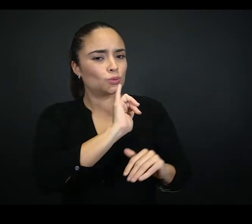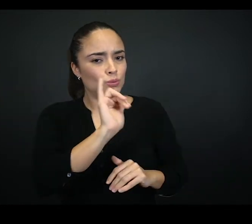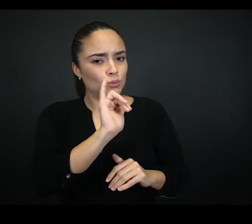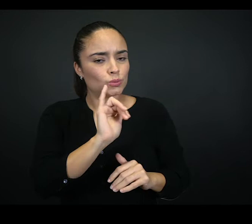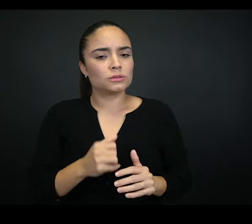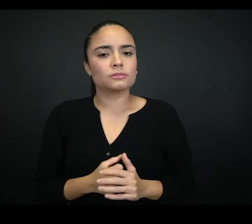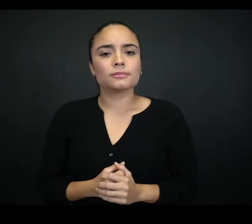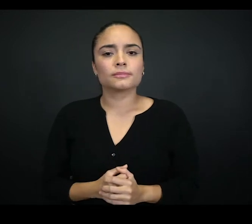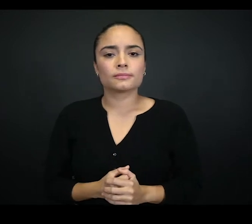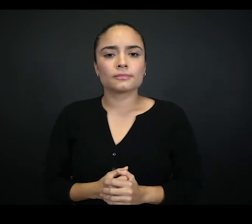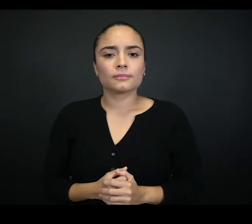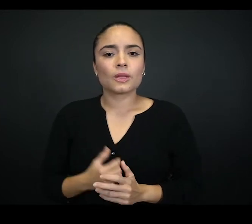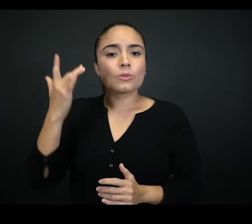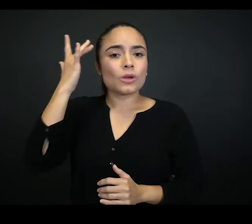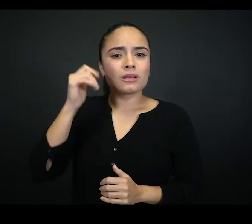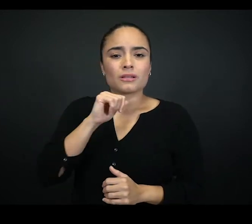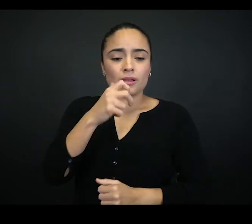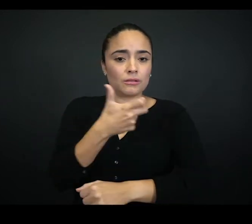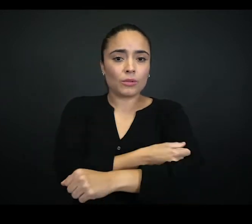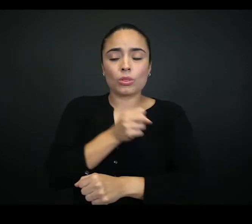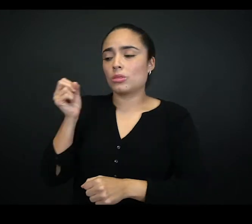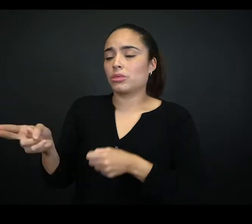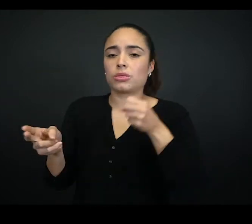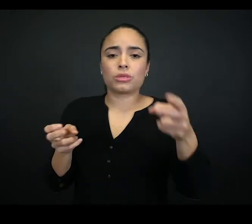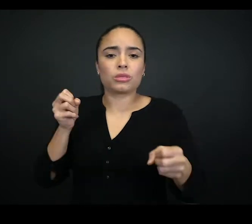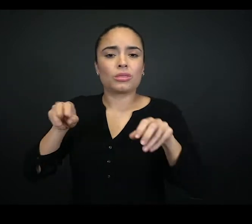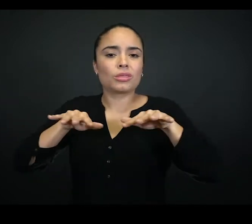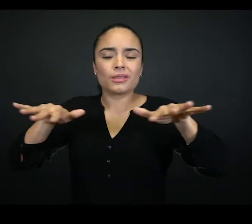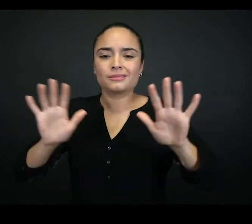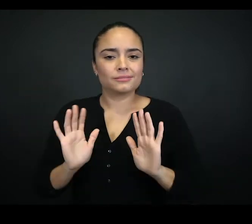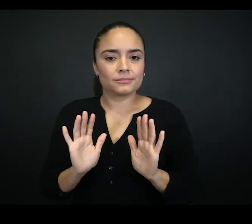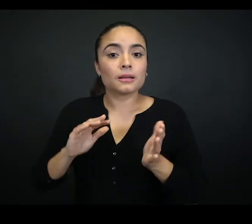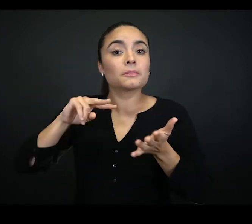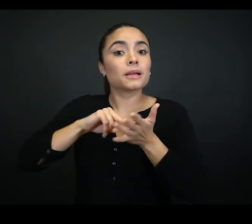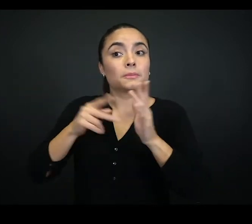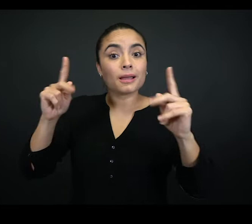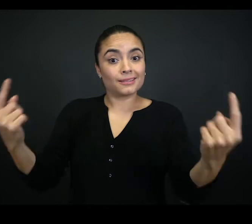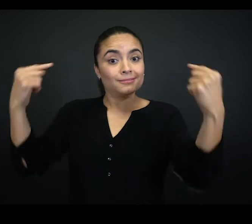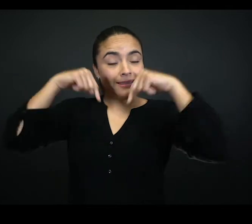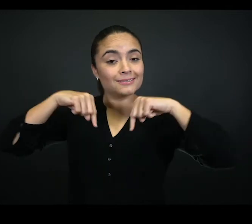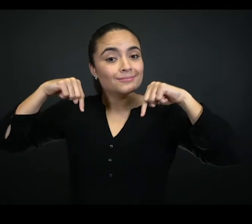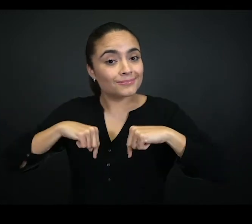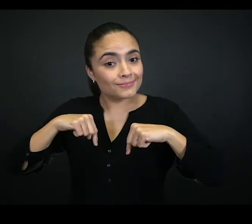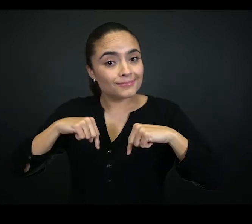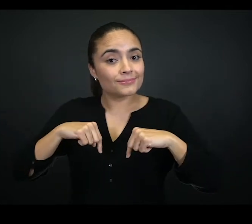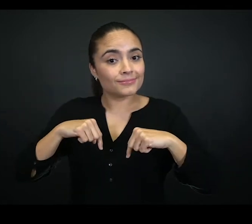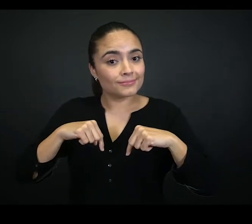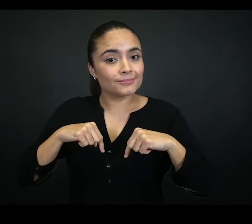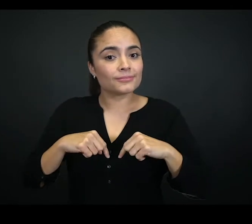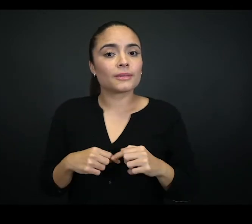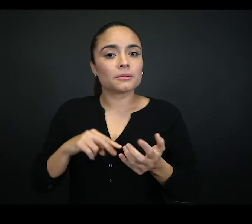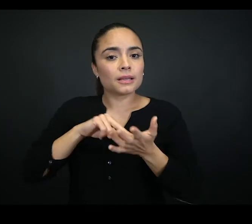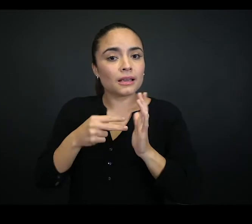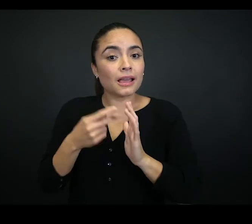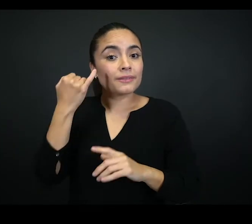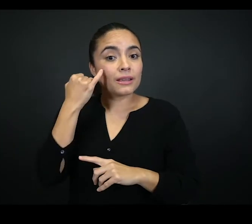not out on the street. They're not overdosing out on the street so that people have to come upon someone and intervene. How